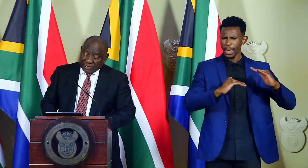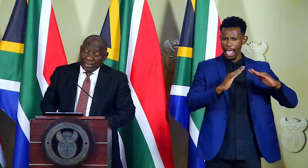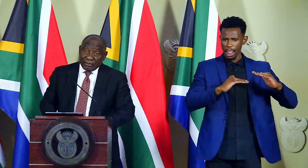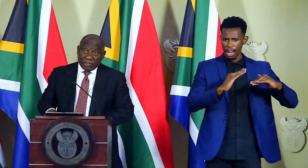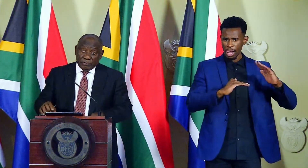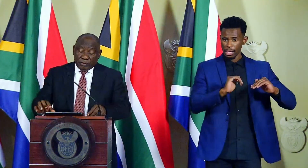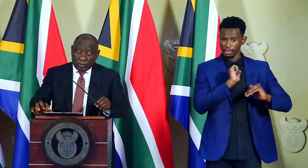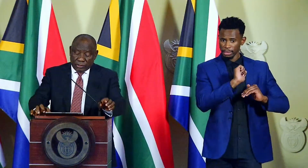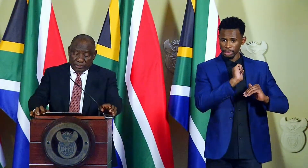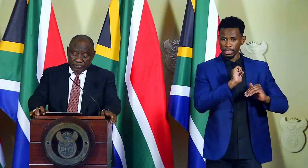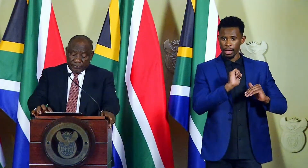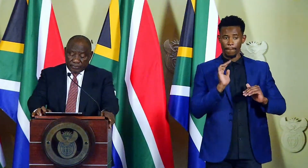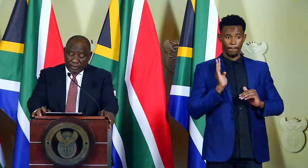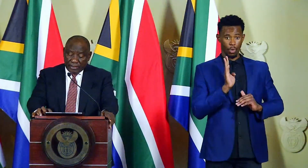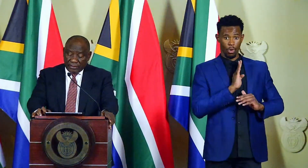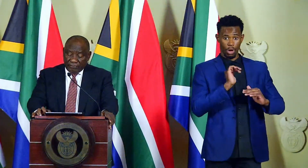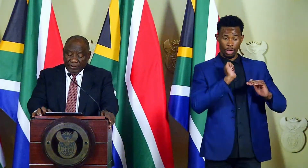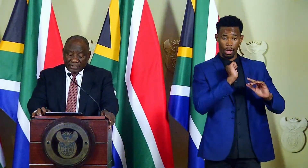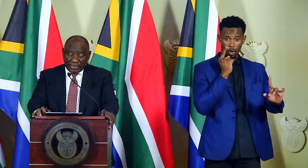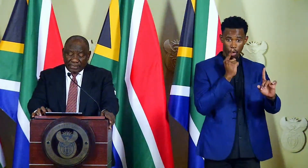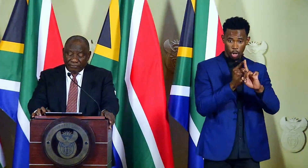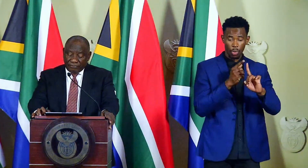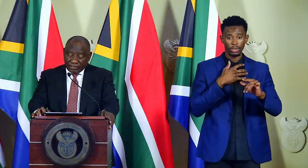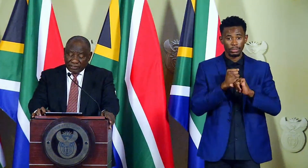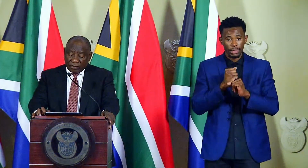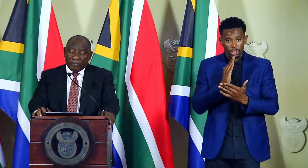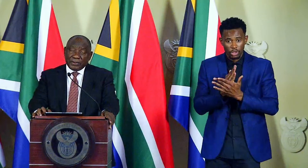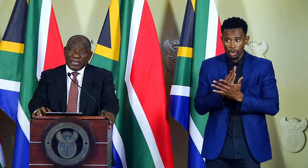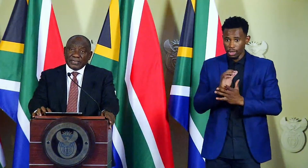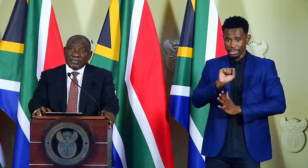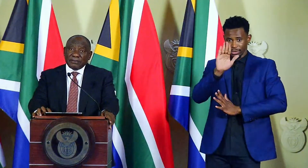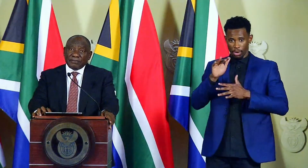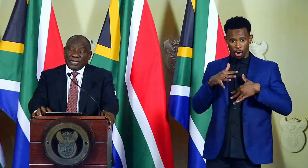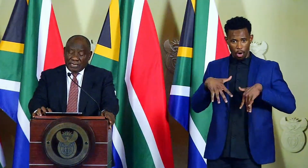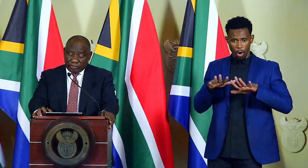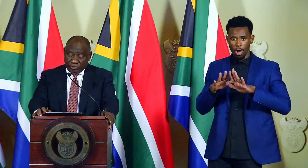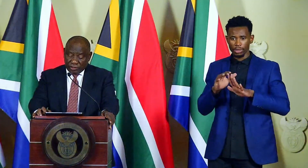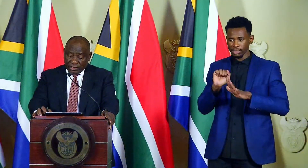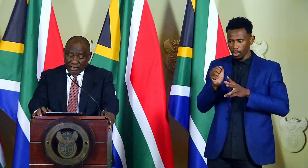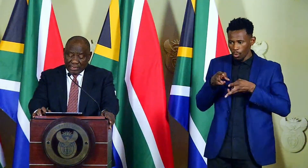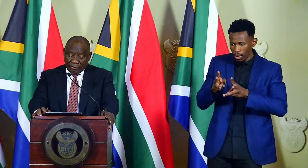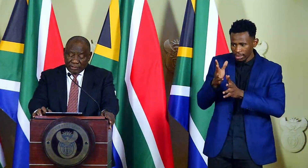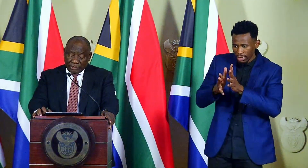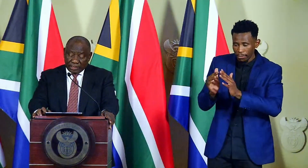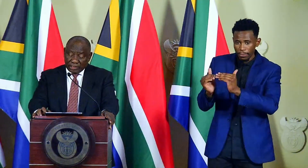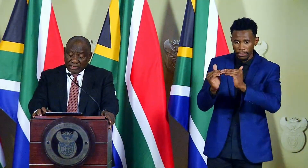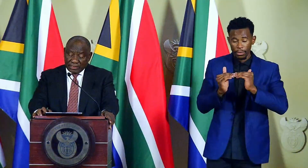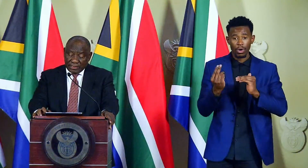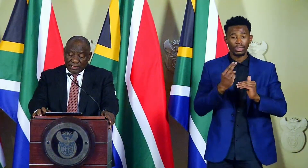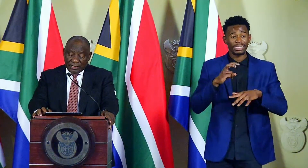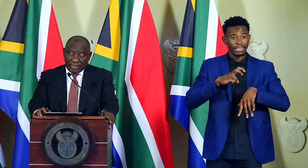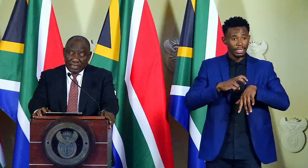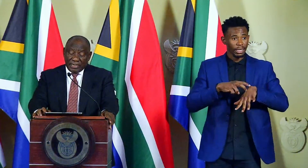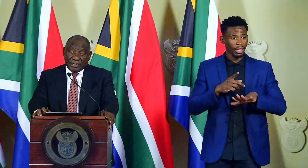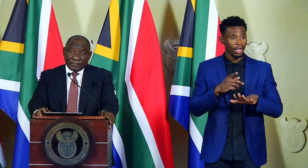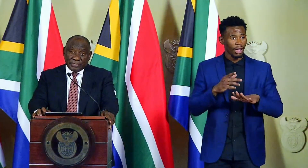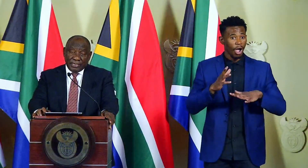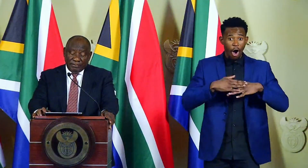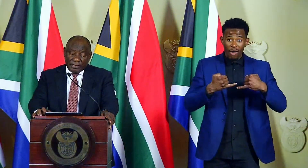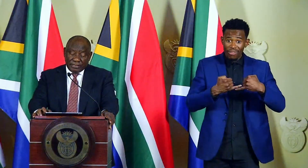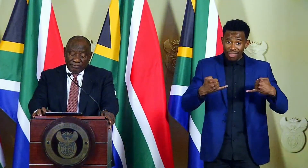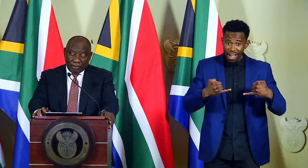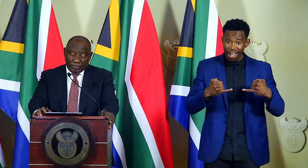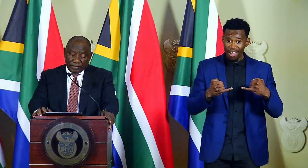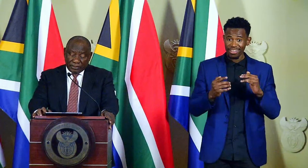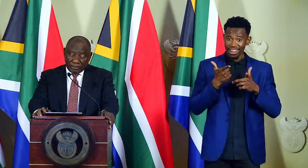South African Language Board. The fact that the first comprehensive electronic language dictionary has